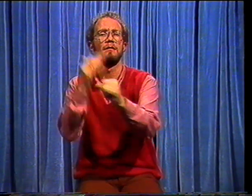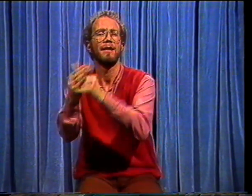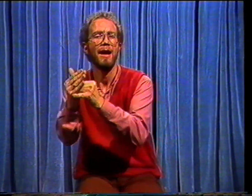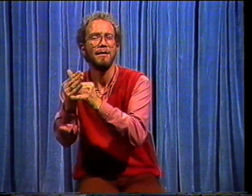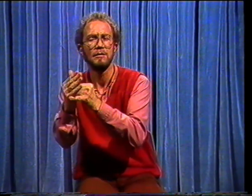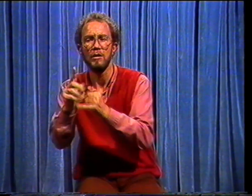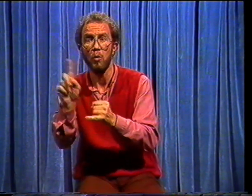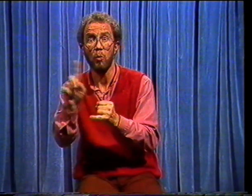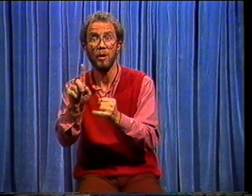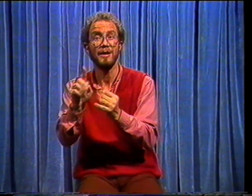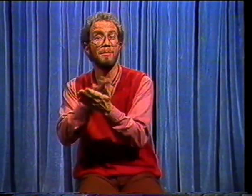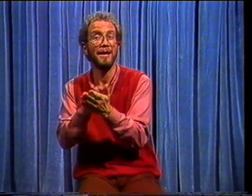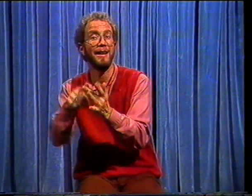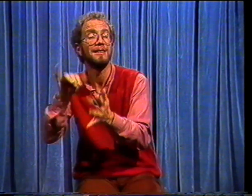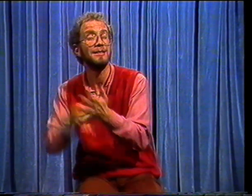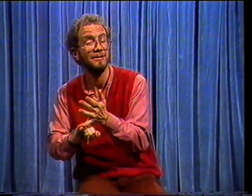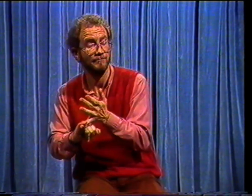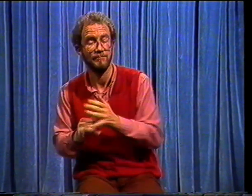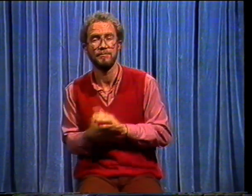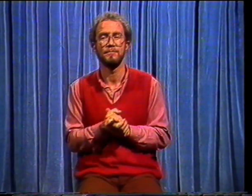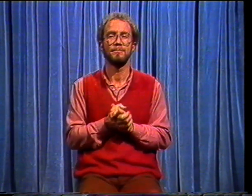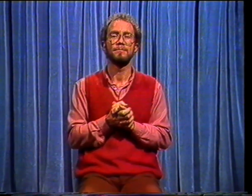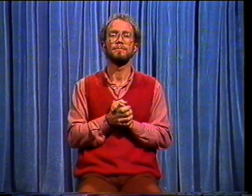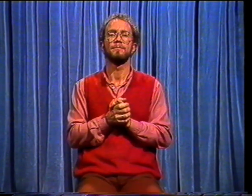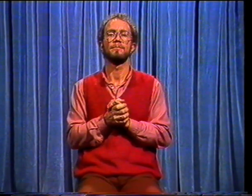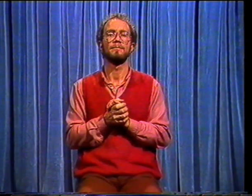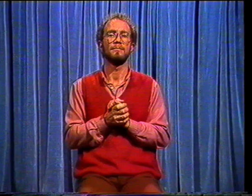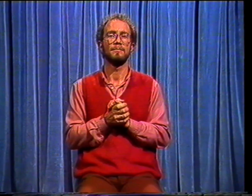we end up with a slightly different ending.